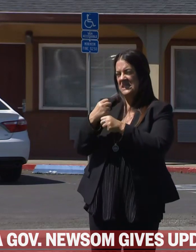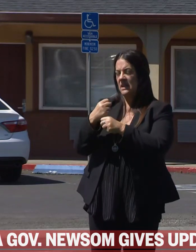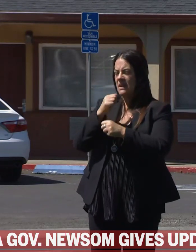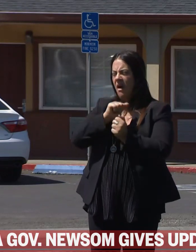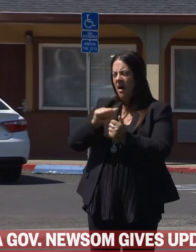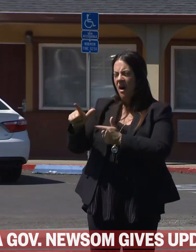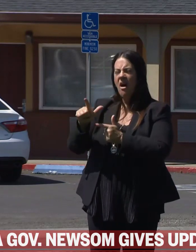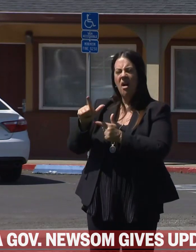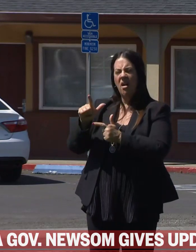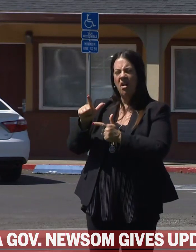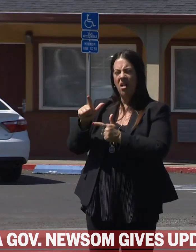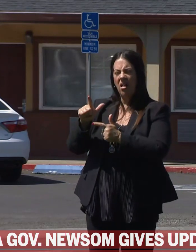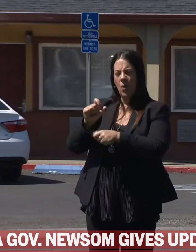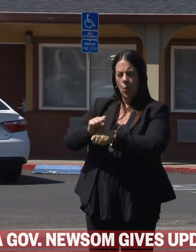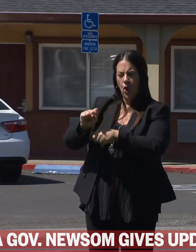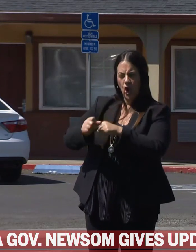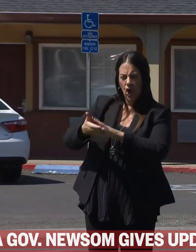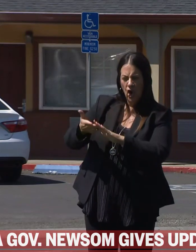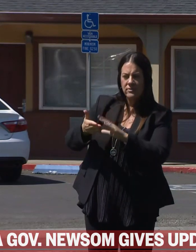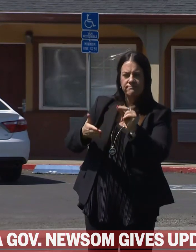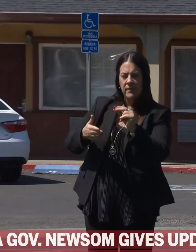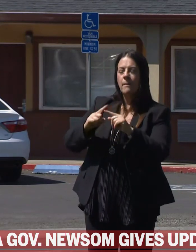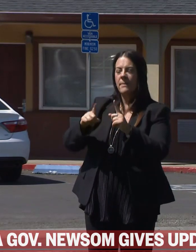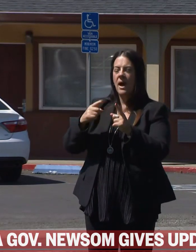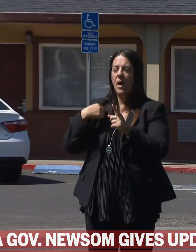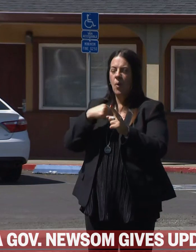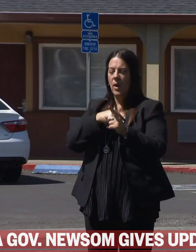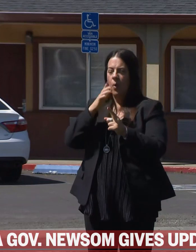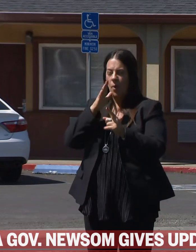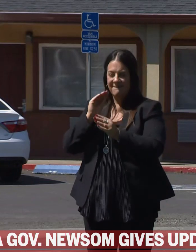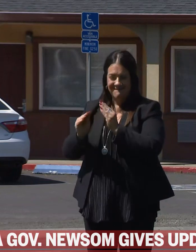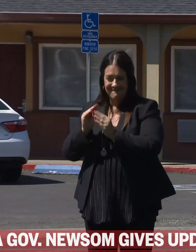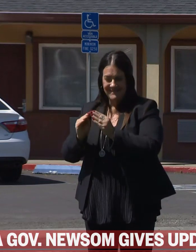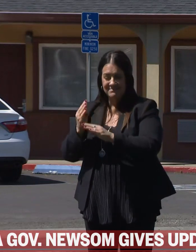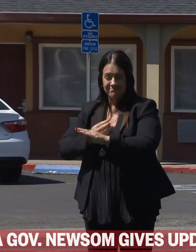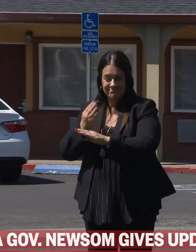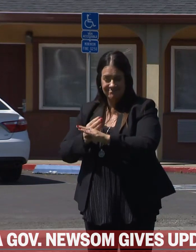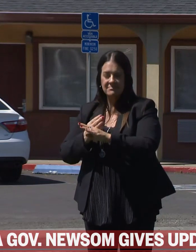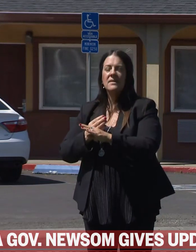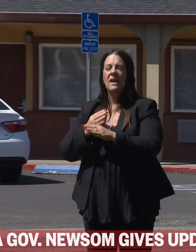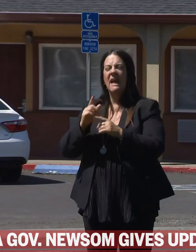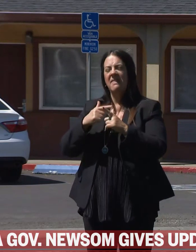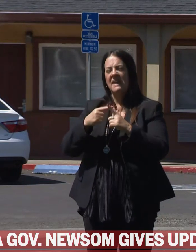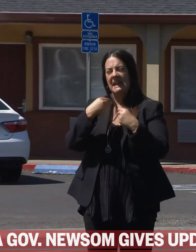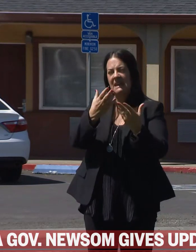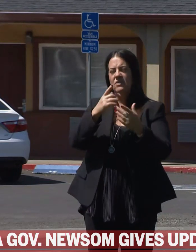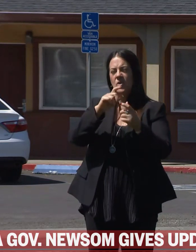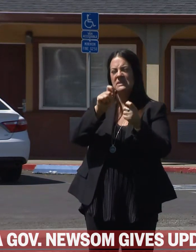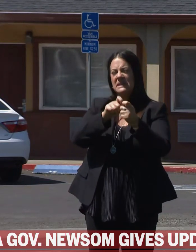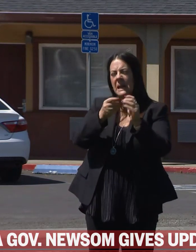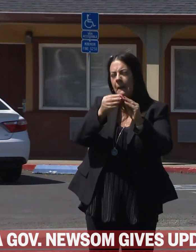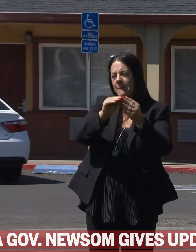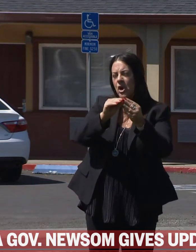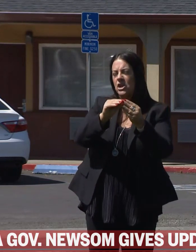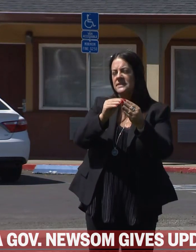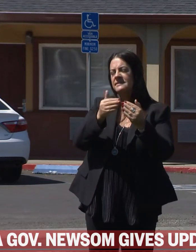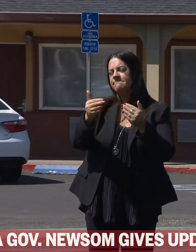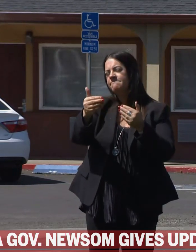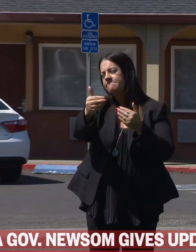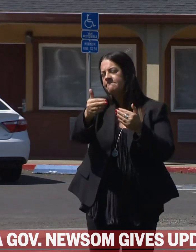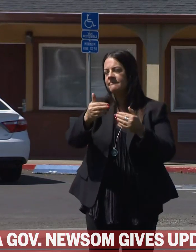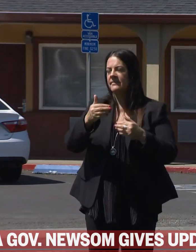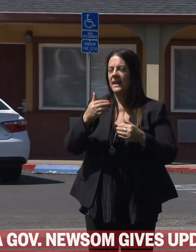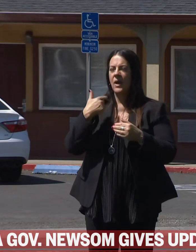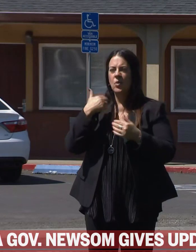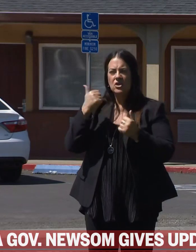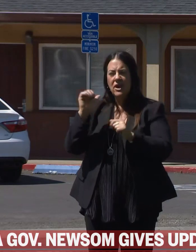working. We're going to get them fixed. So I'll be updating that number in the next few days. But we are doing what we can to find as many vents as